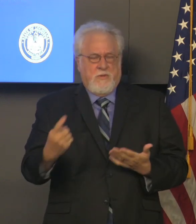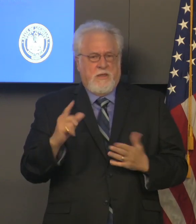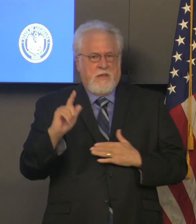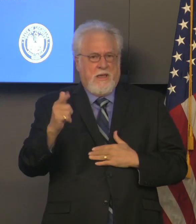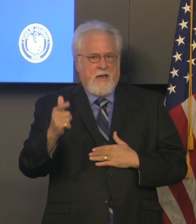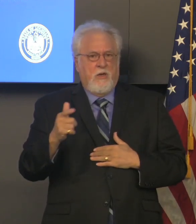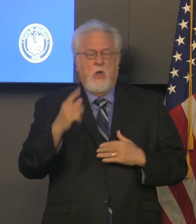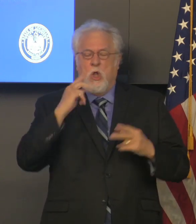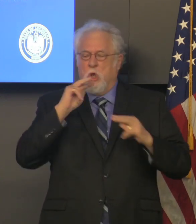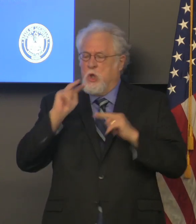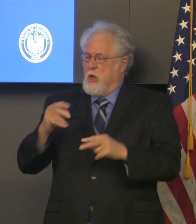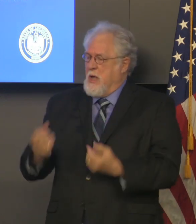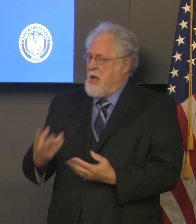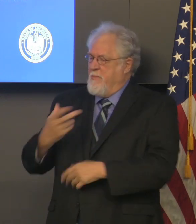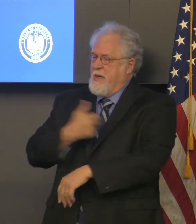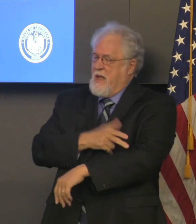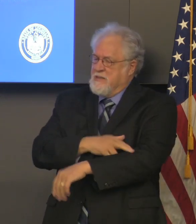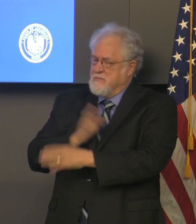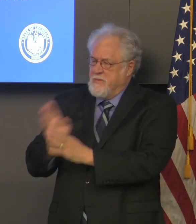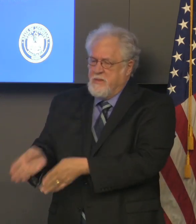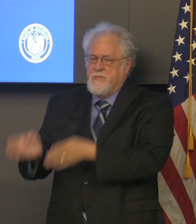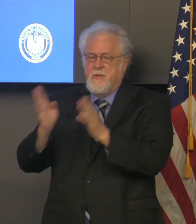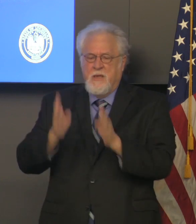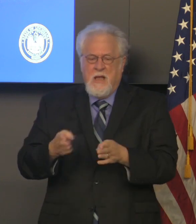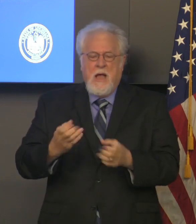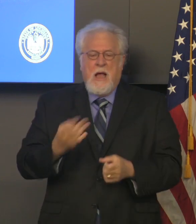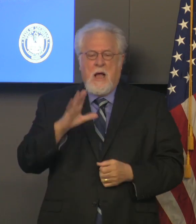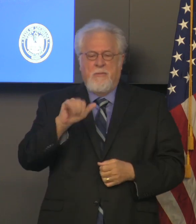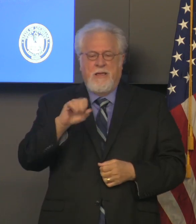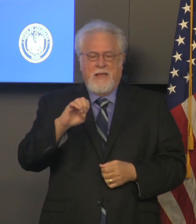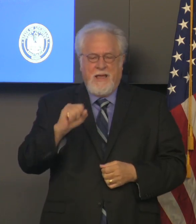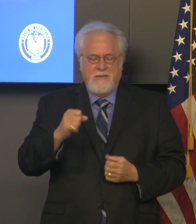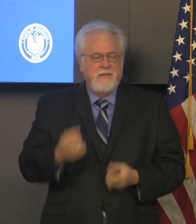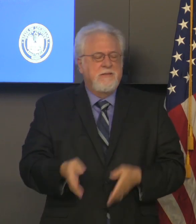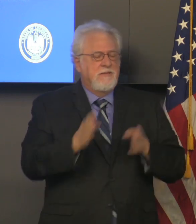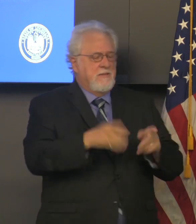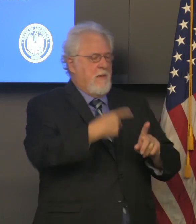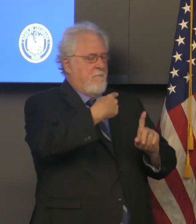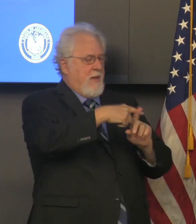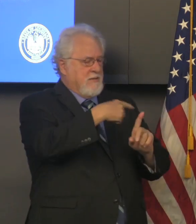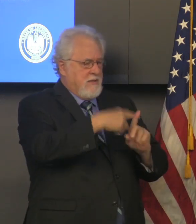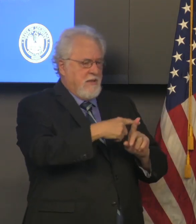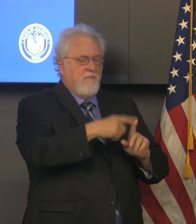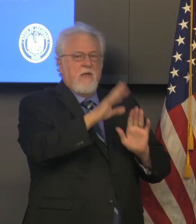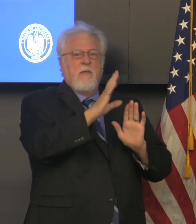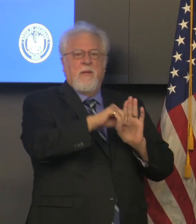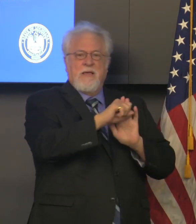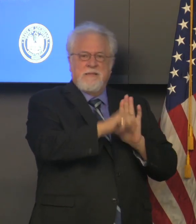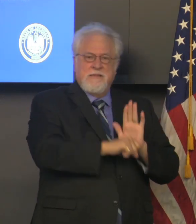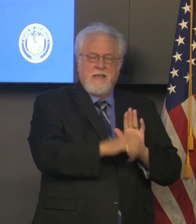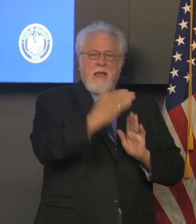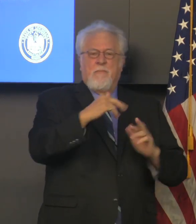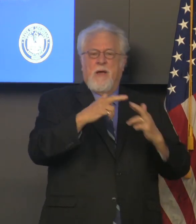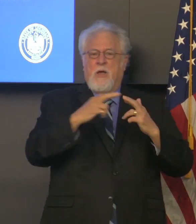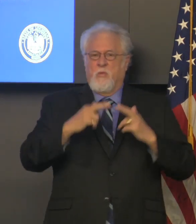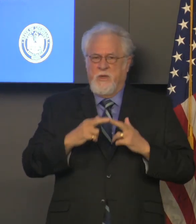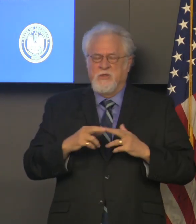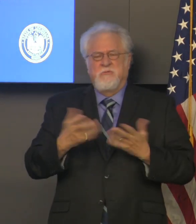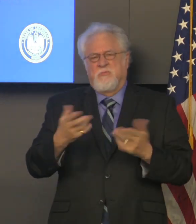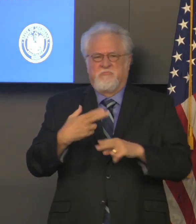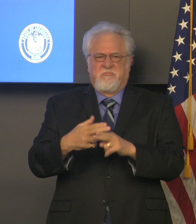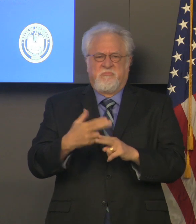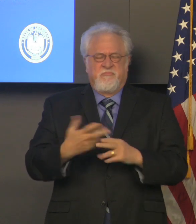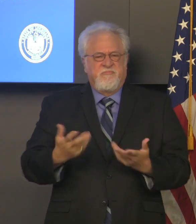at all of the hospitalization information, all of the cases, the positivity by state, by region, you name